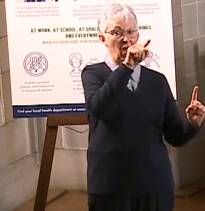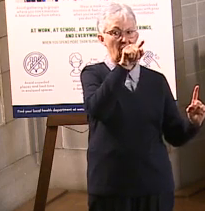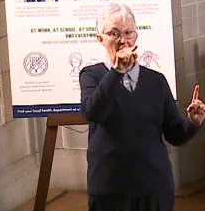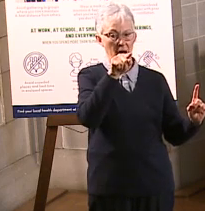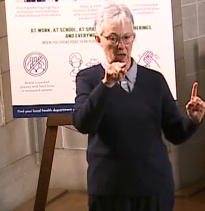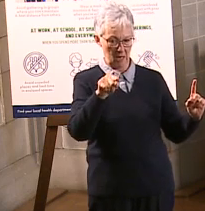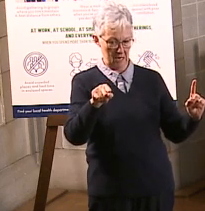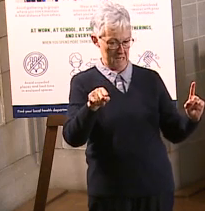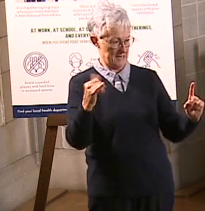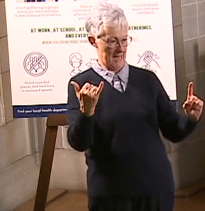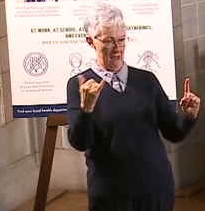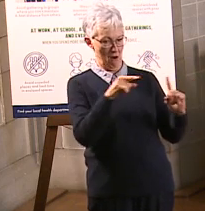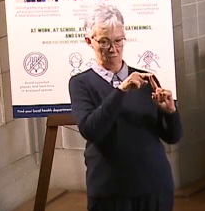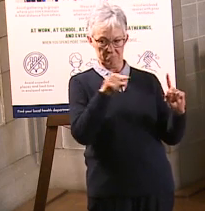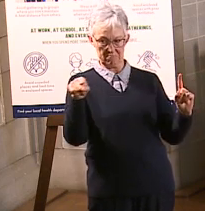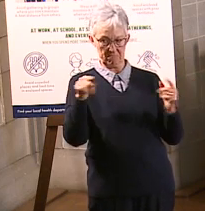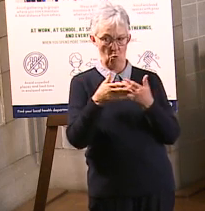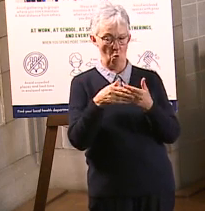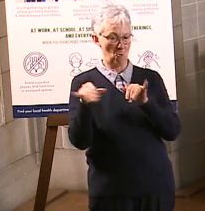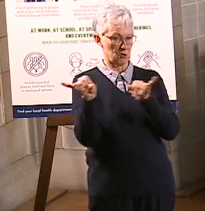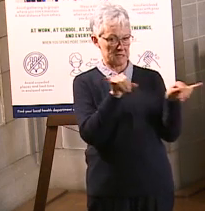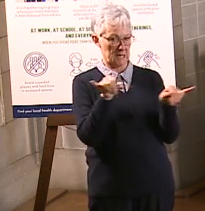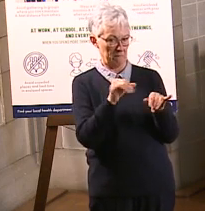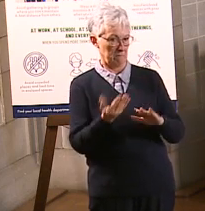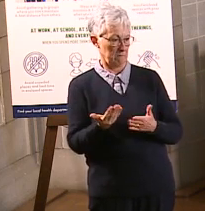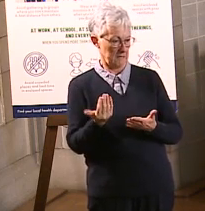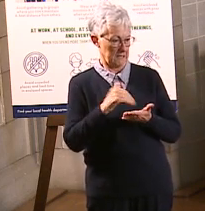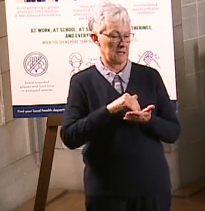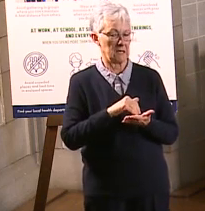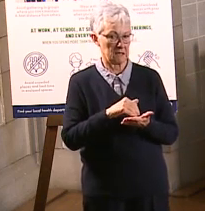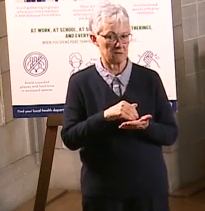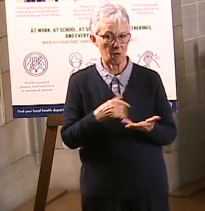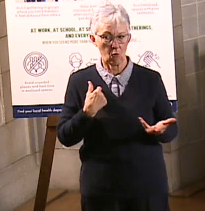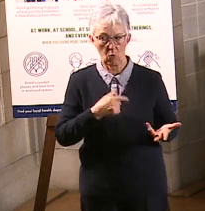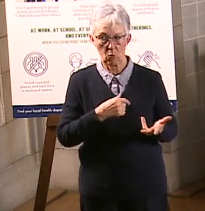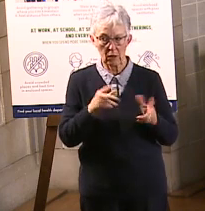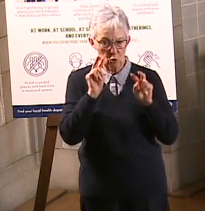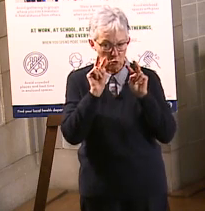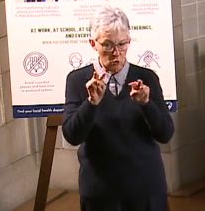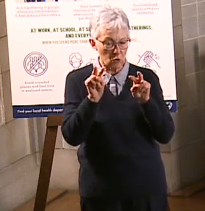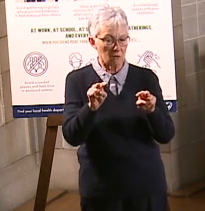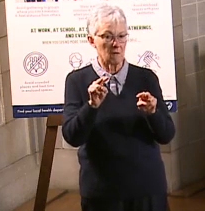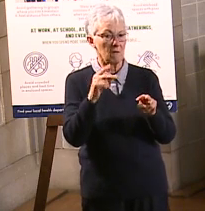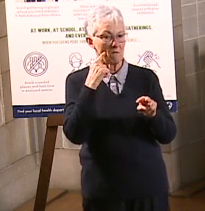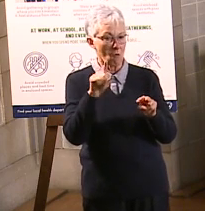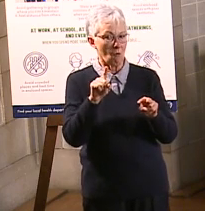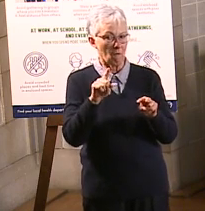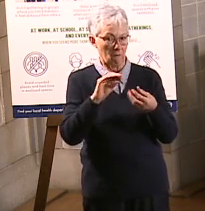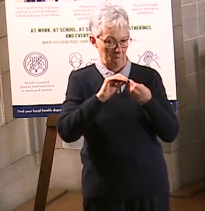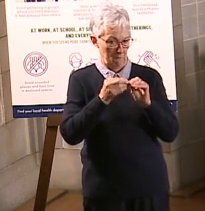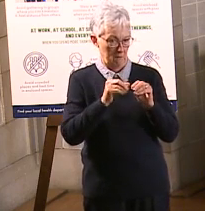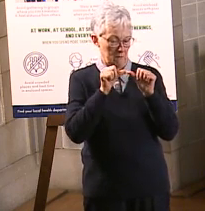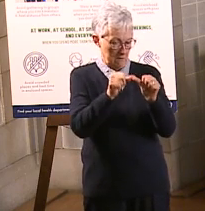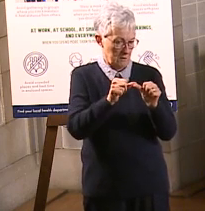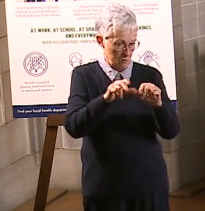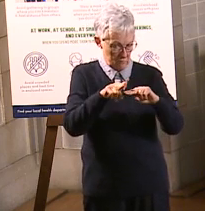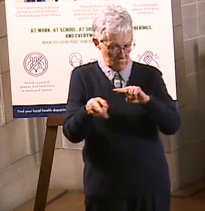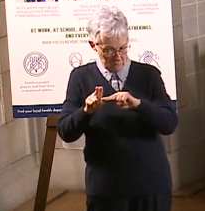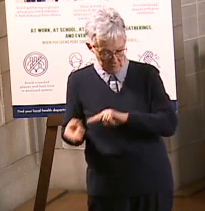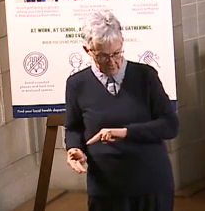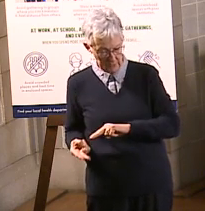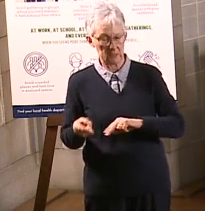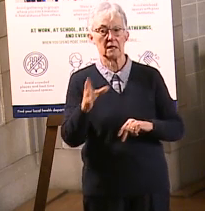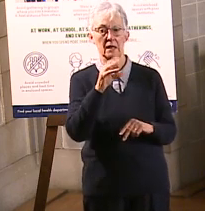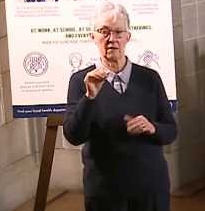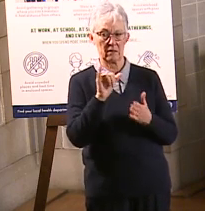in September or the summer last year. So everybody can be a part of that by slowing the spread of the virus. And of course, Test Nebraska is